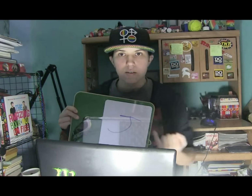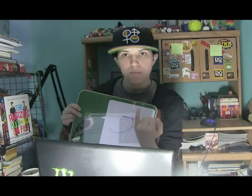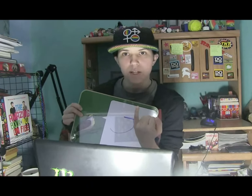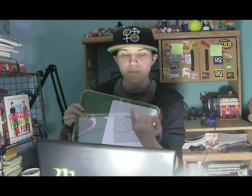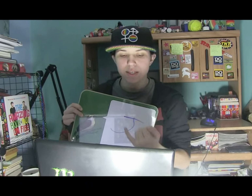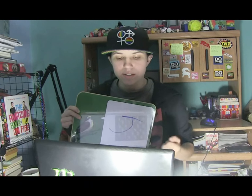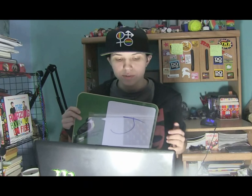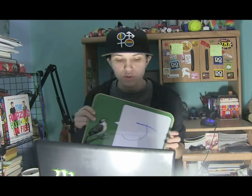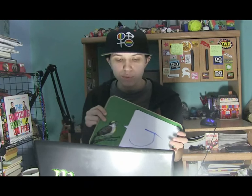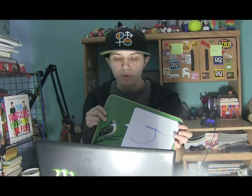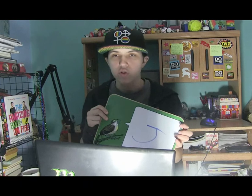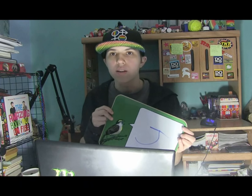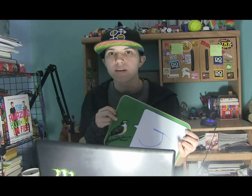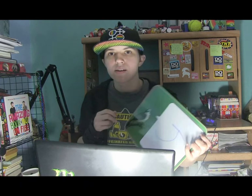That's because of the scooping motion.